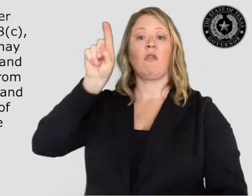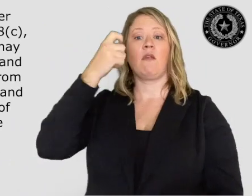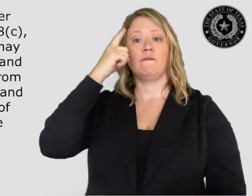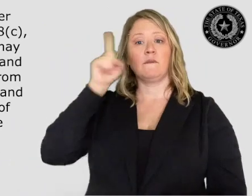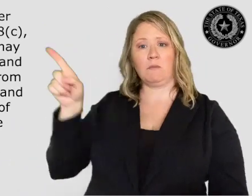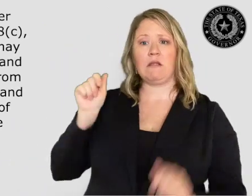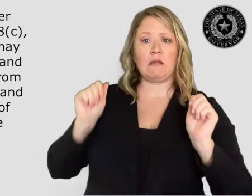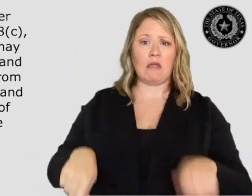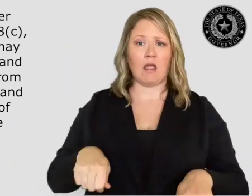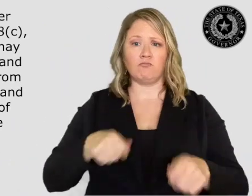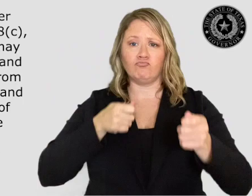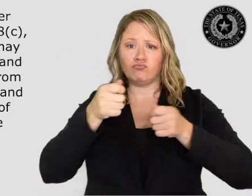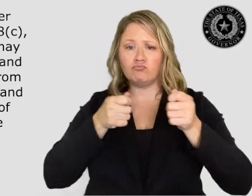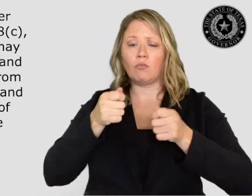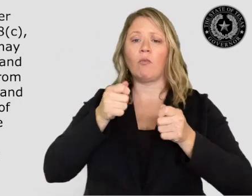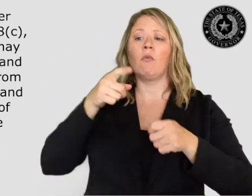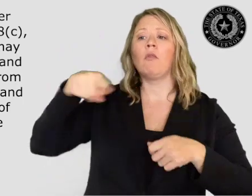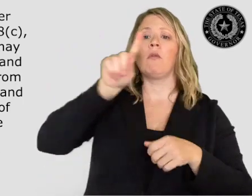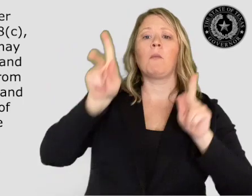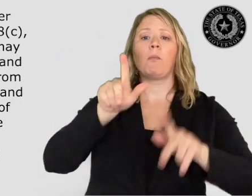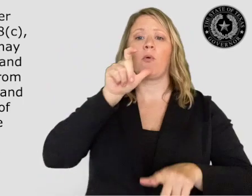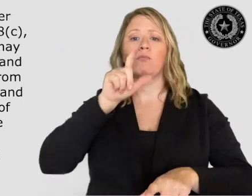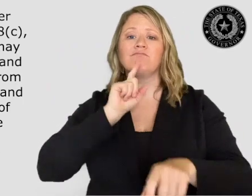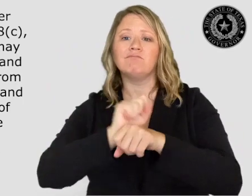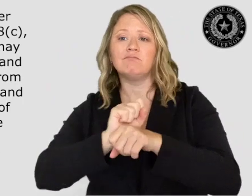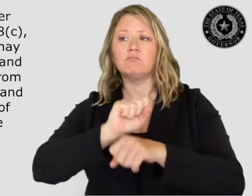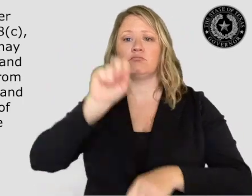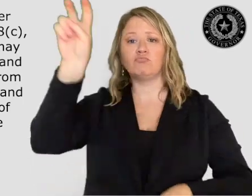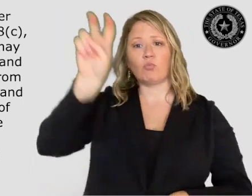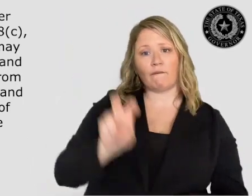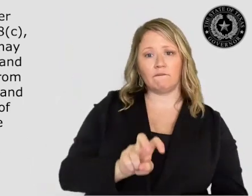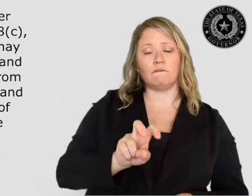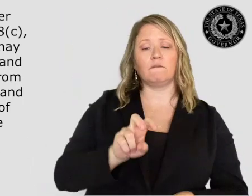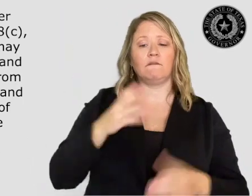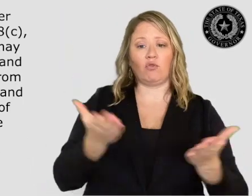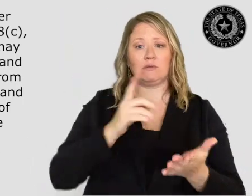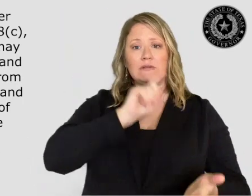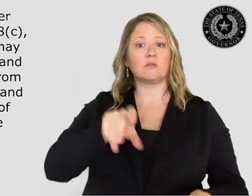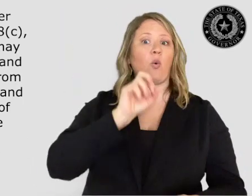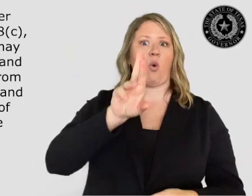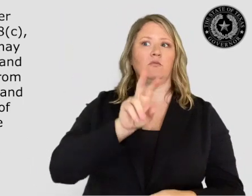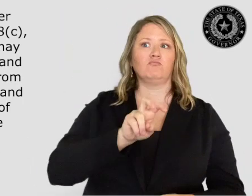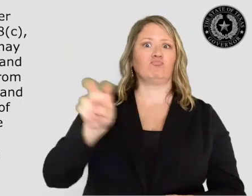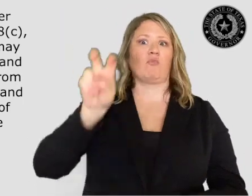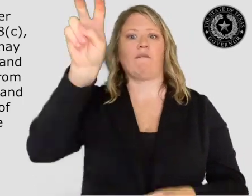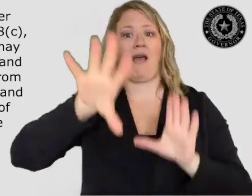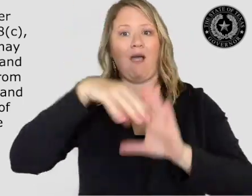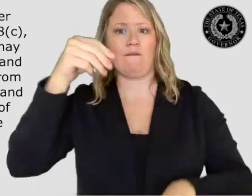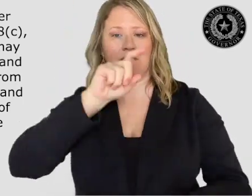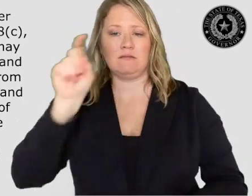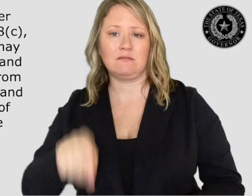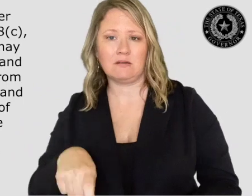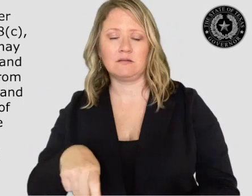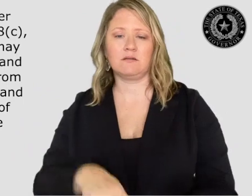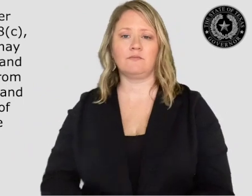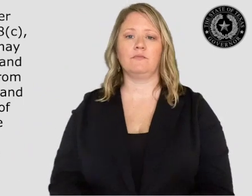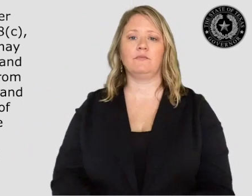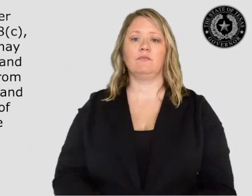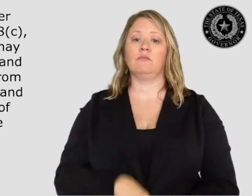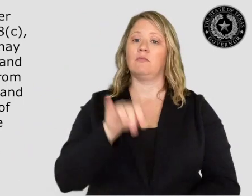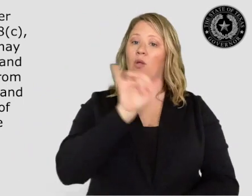418.018c, the governor may control ingress and egress to and from a disaster area and the movement of persons